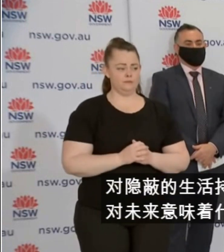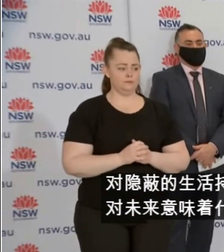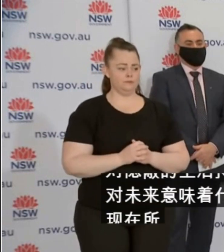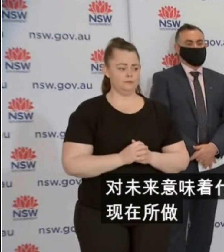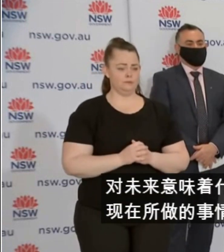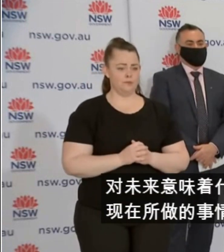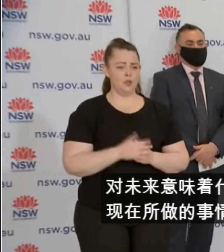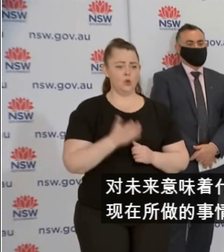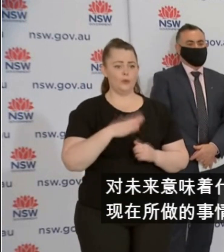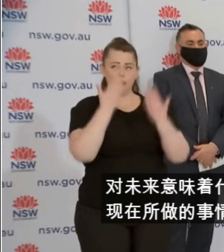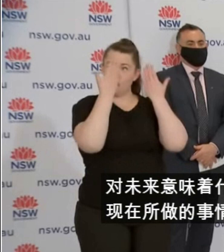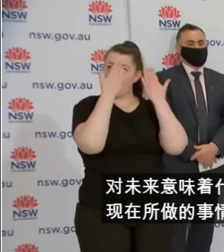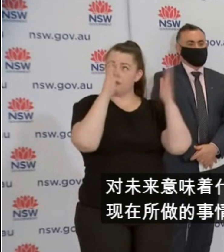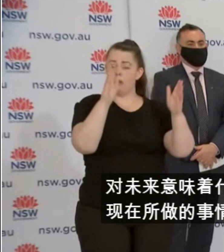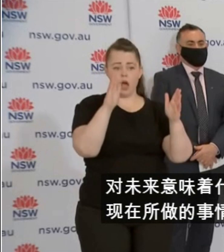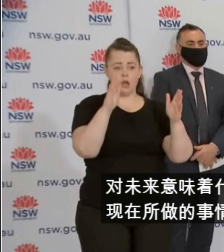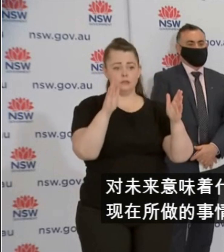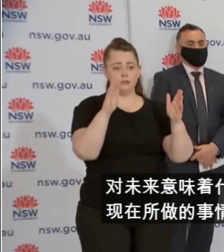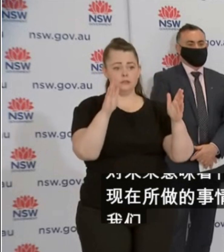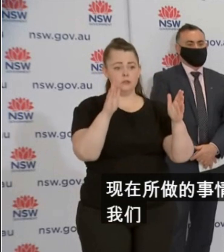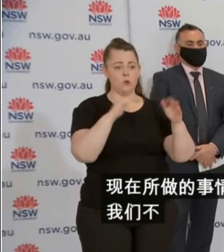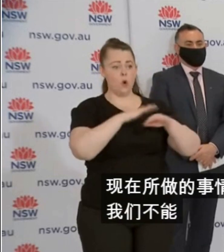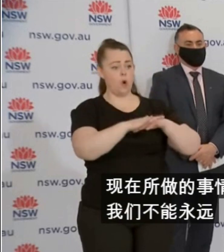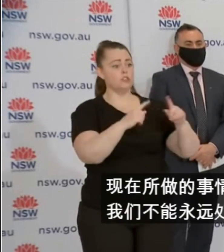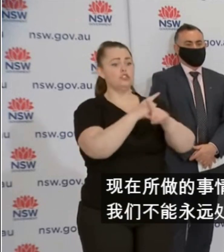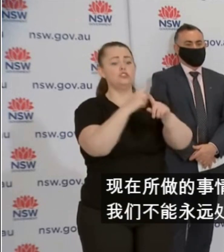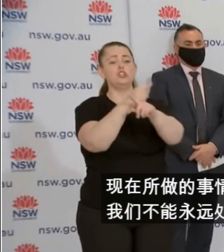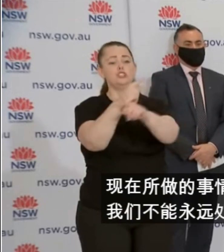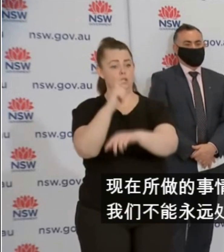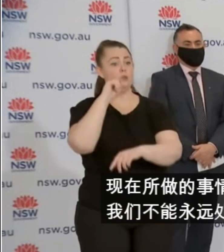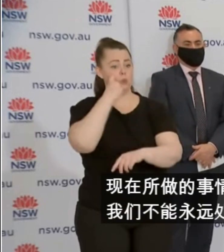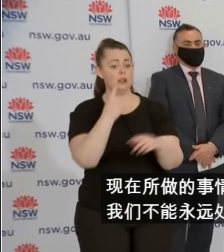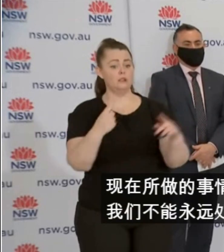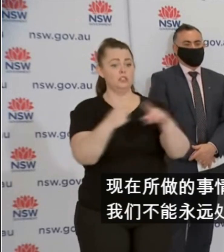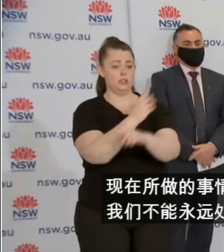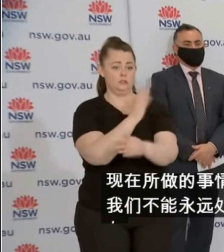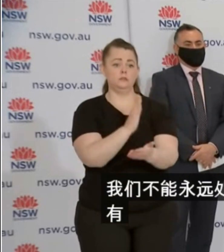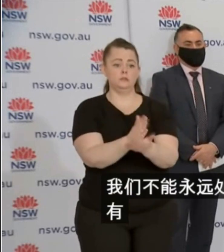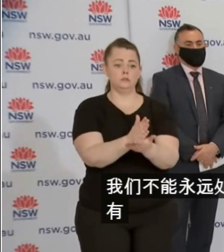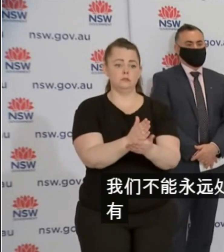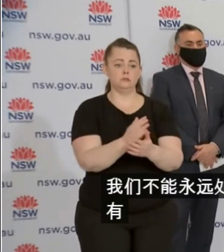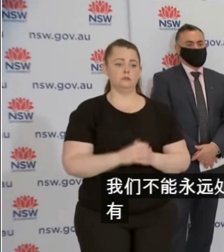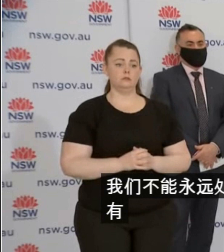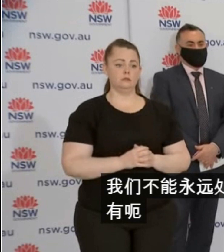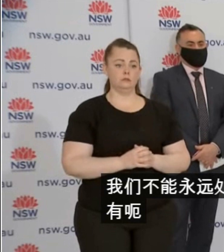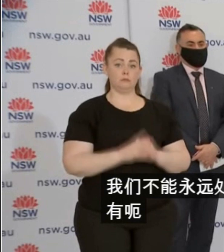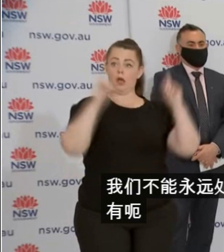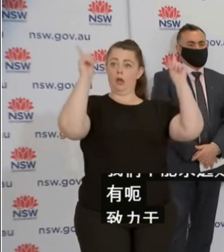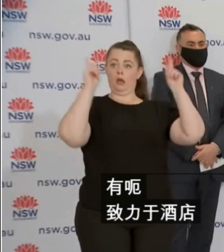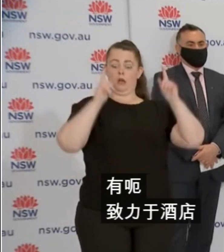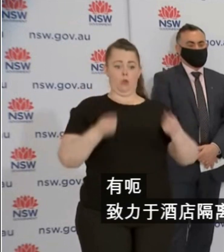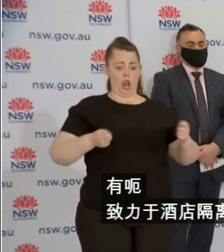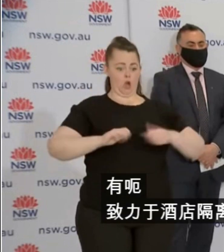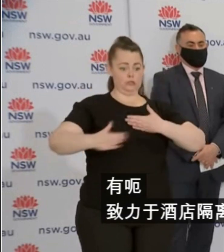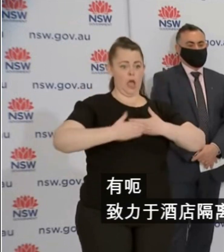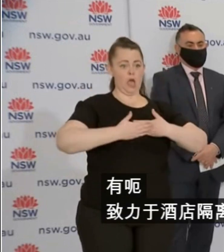what we're doing now is not sustainable. We can't be in lockdown forever. We can't have the number of people dedicated to the